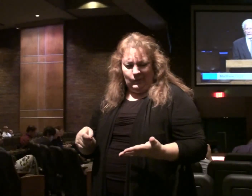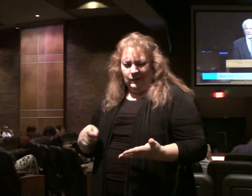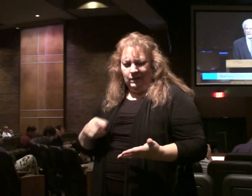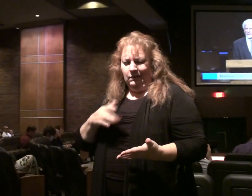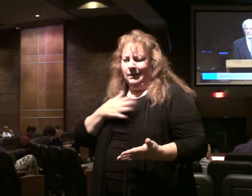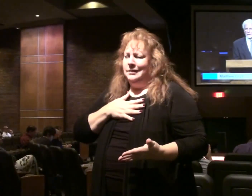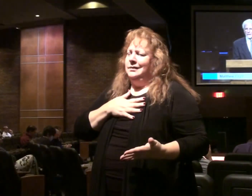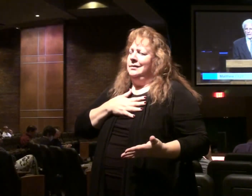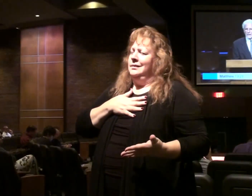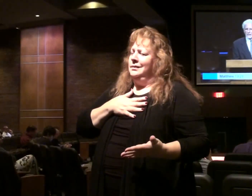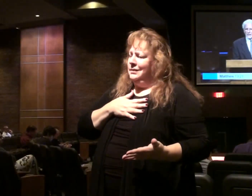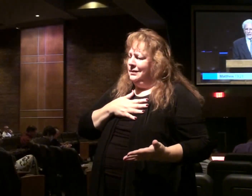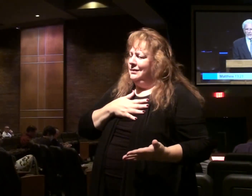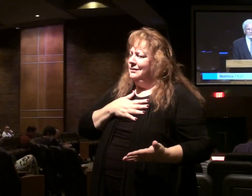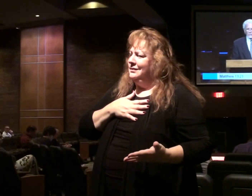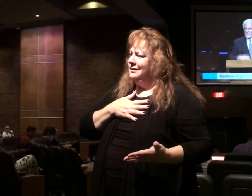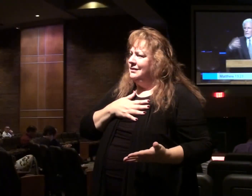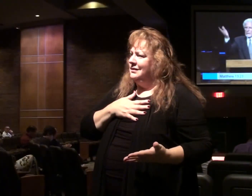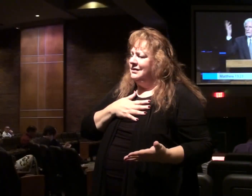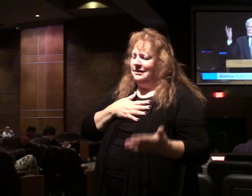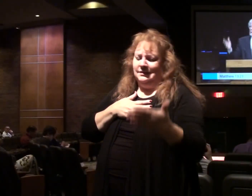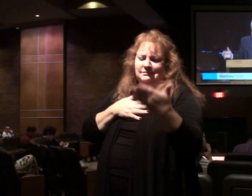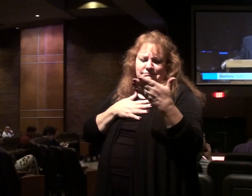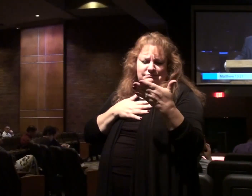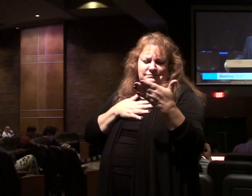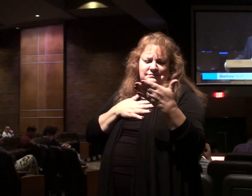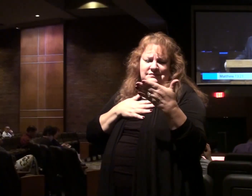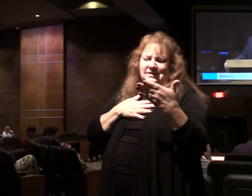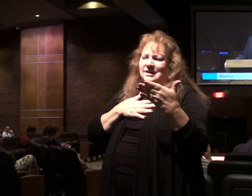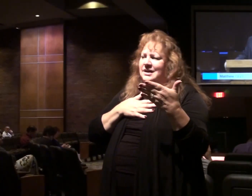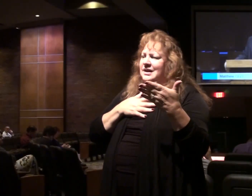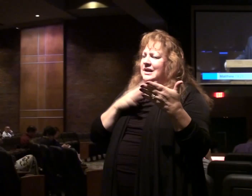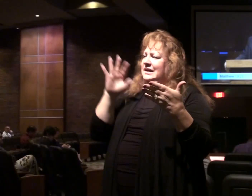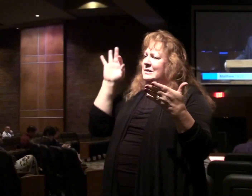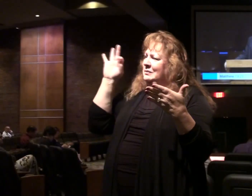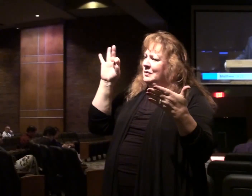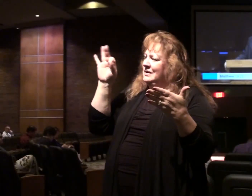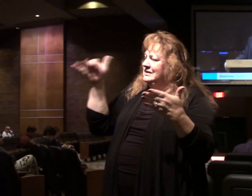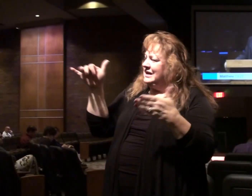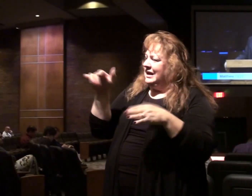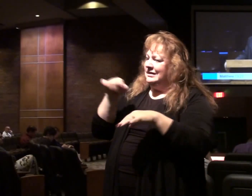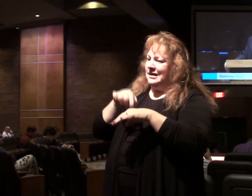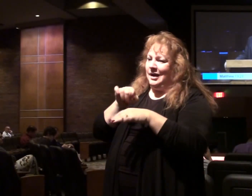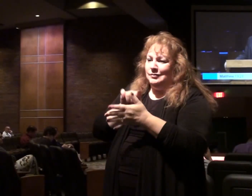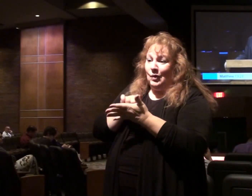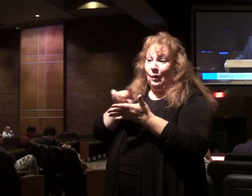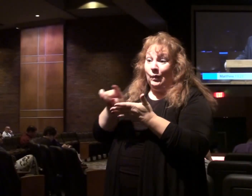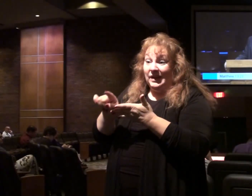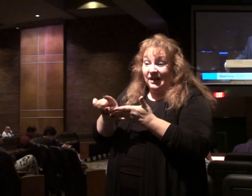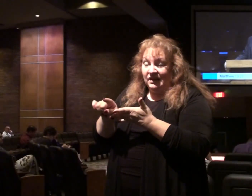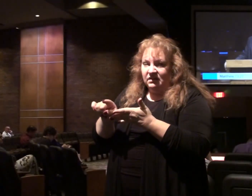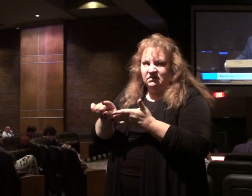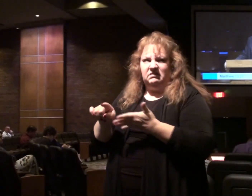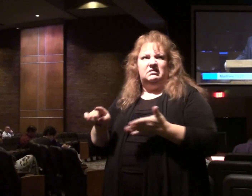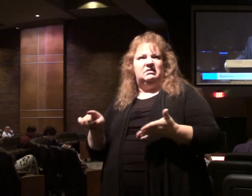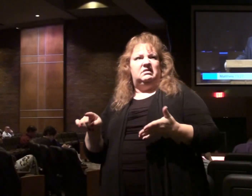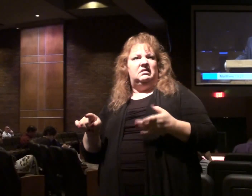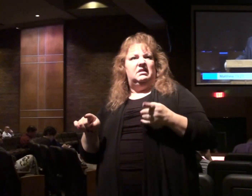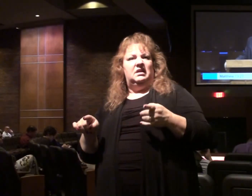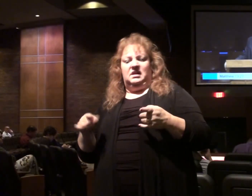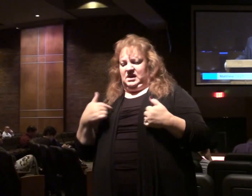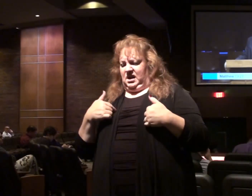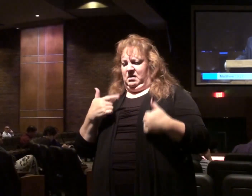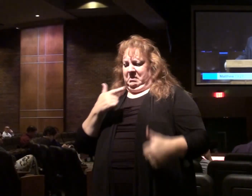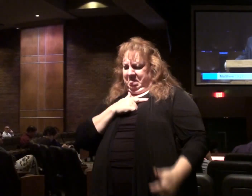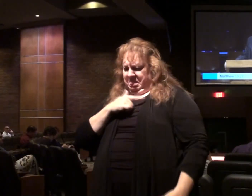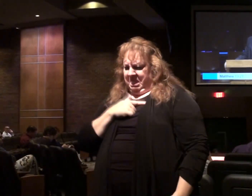blessed by it. And I'm reading that he spoke, preached 10 times that week. And I'm thinking, you